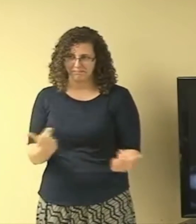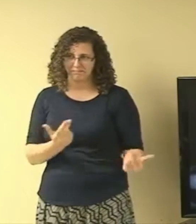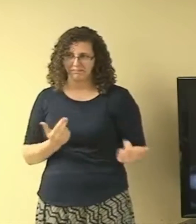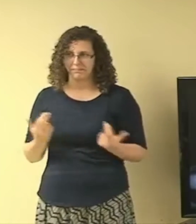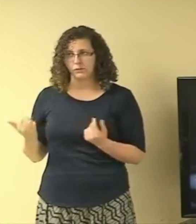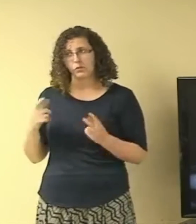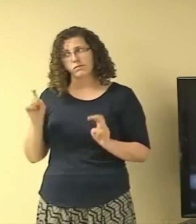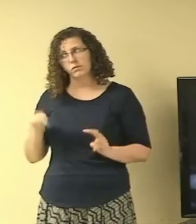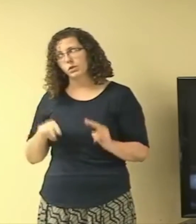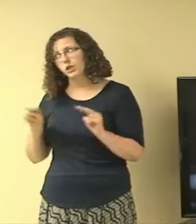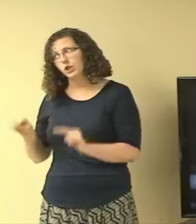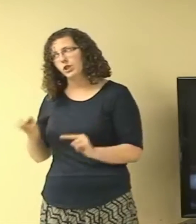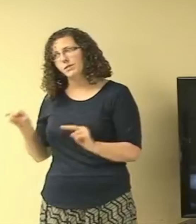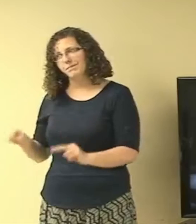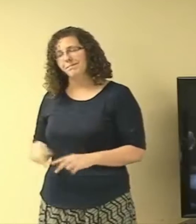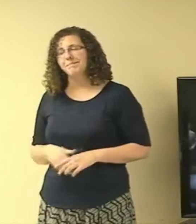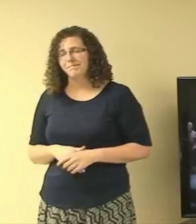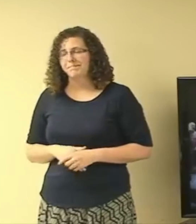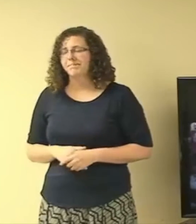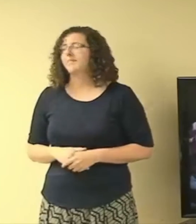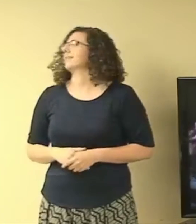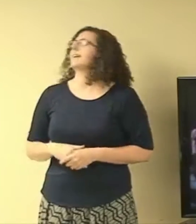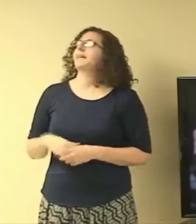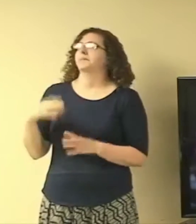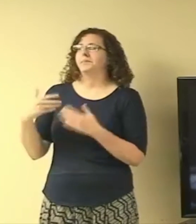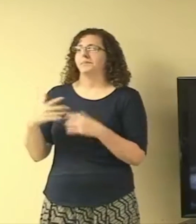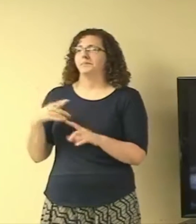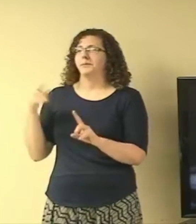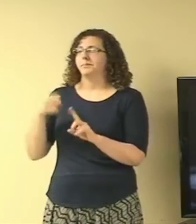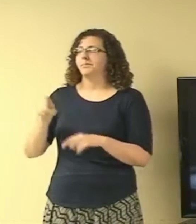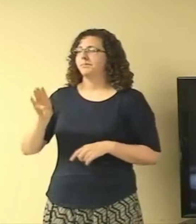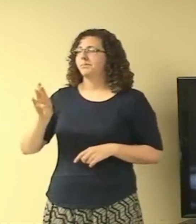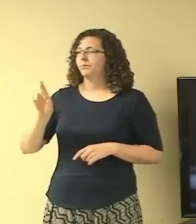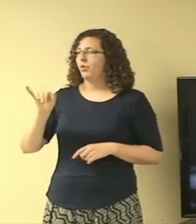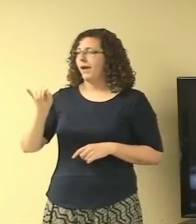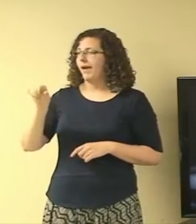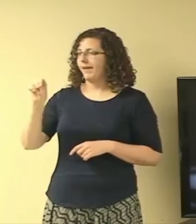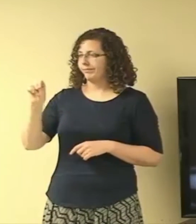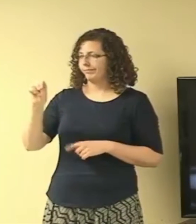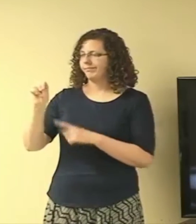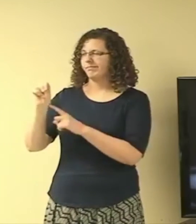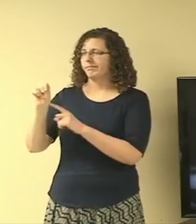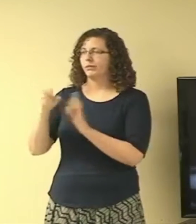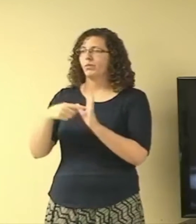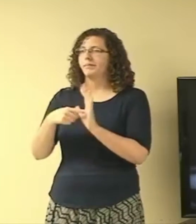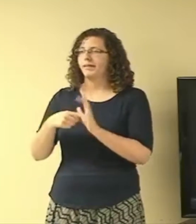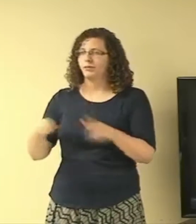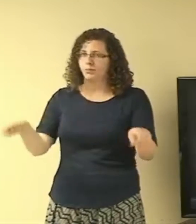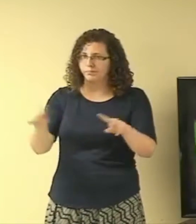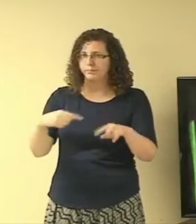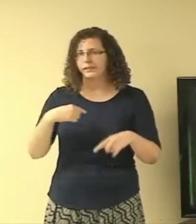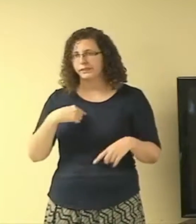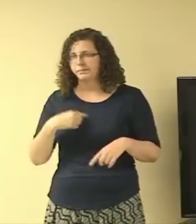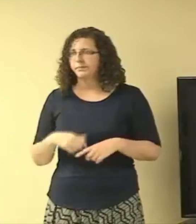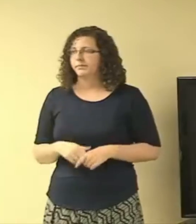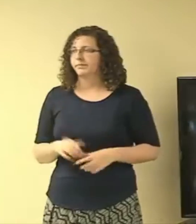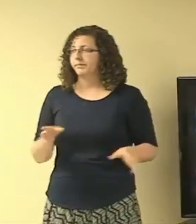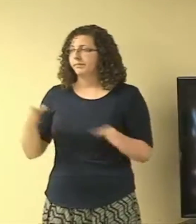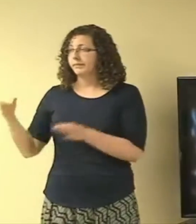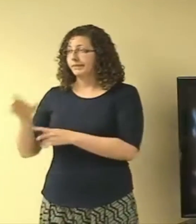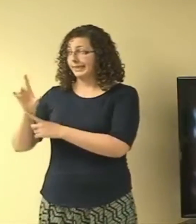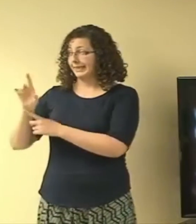You got to watch him. Brian is going to represent for a few minutes you and me. Okay, and Lee